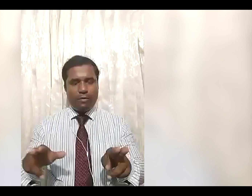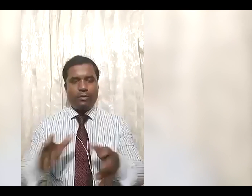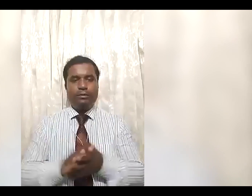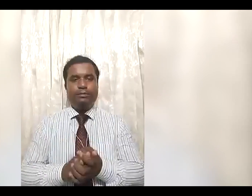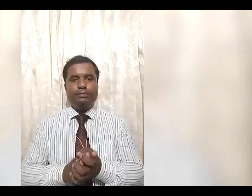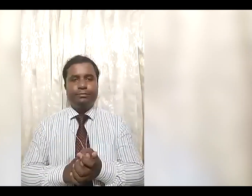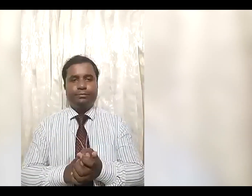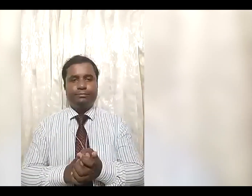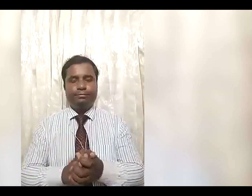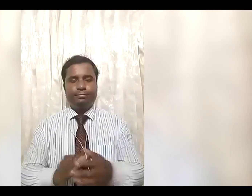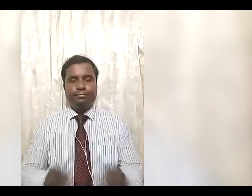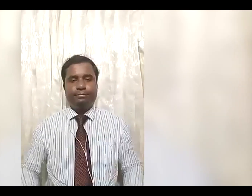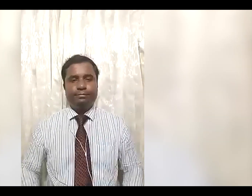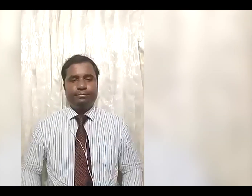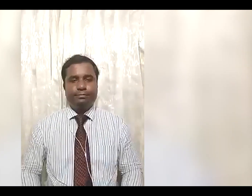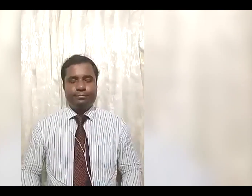my part.